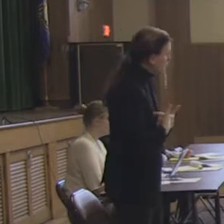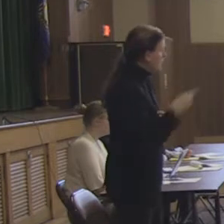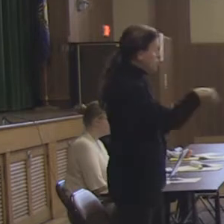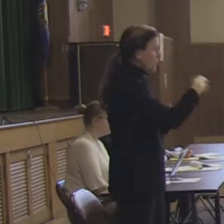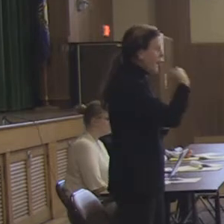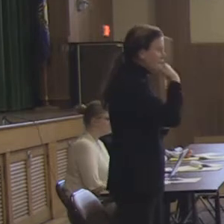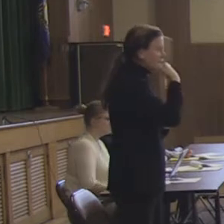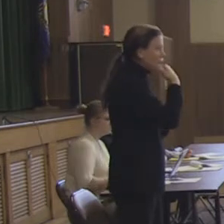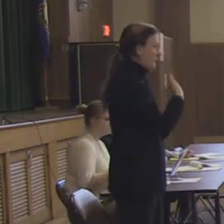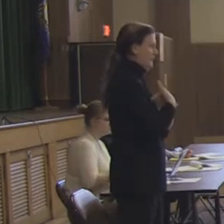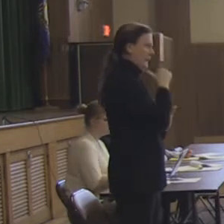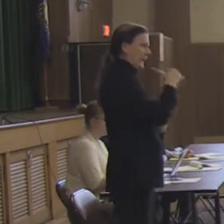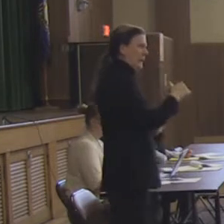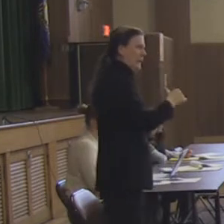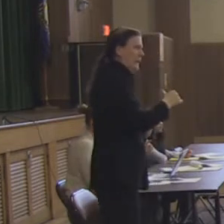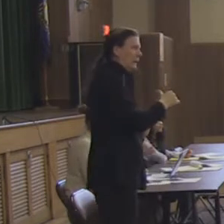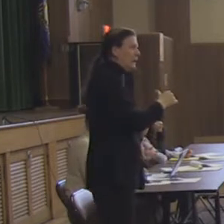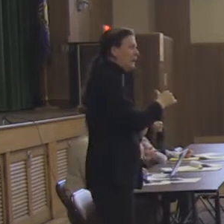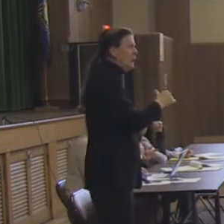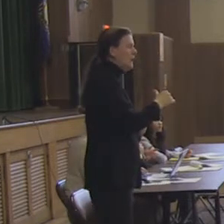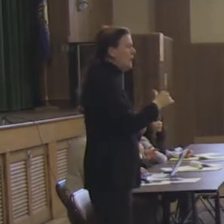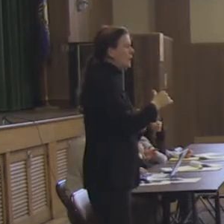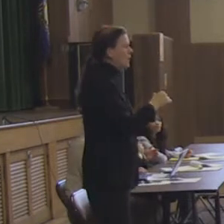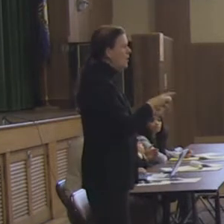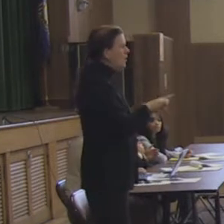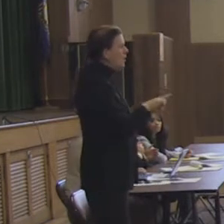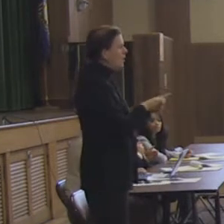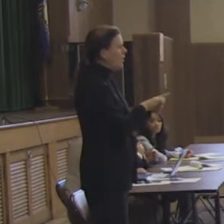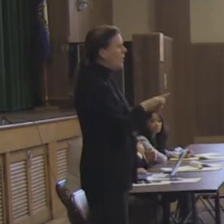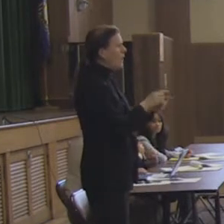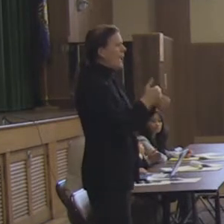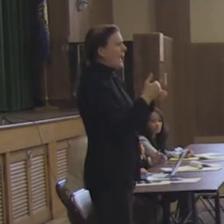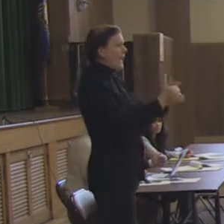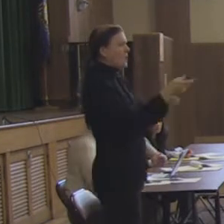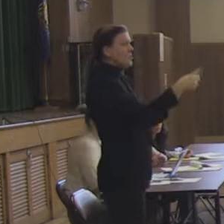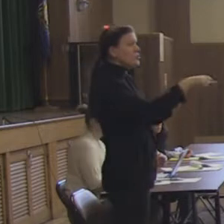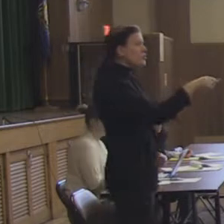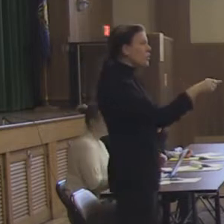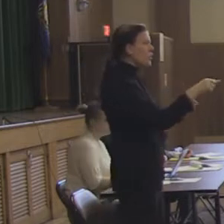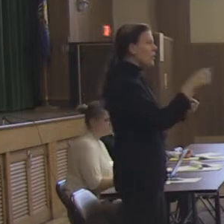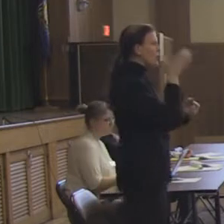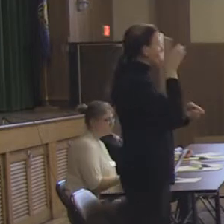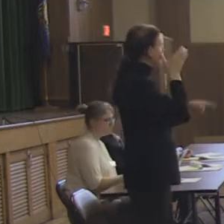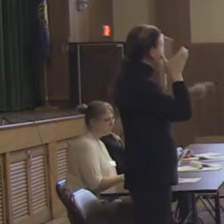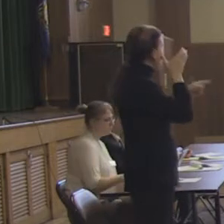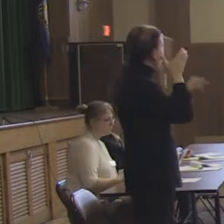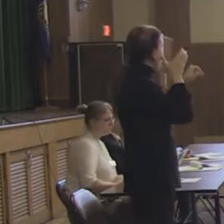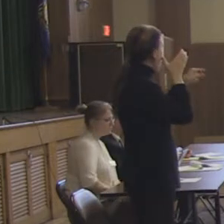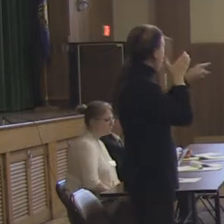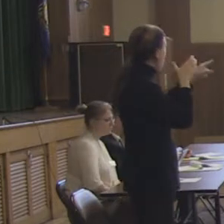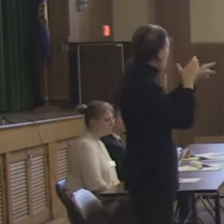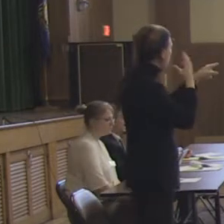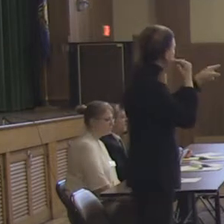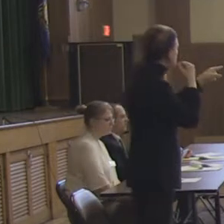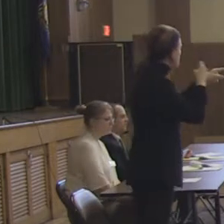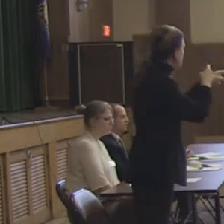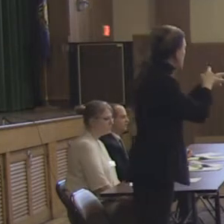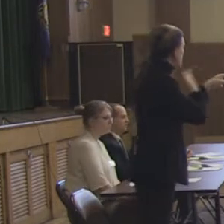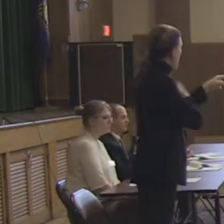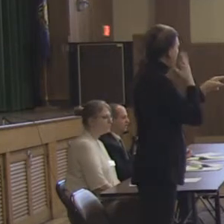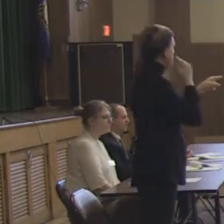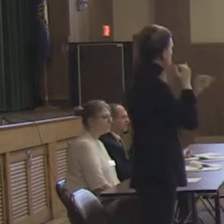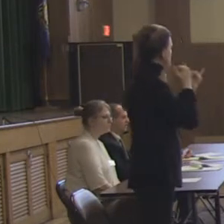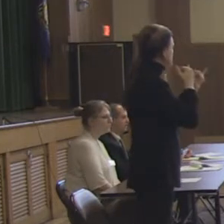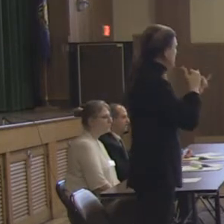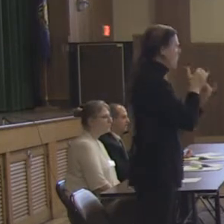but I also think to a certain extent, it's helpful to hear the broad spectrum of services and issues